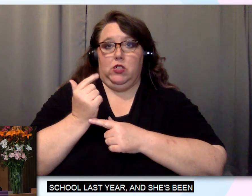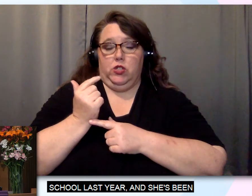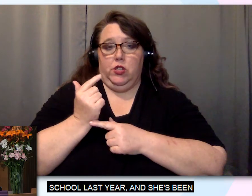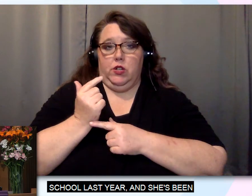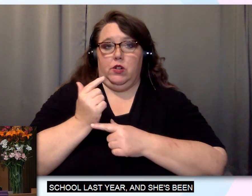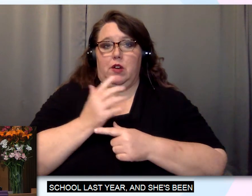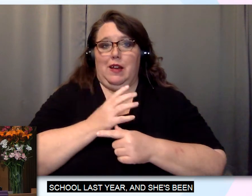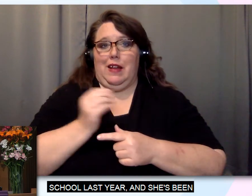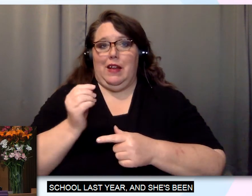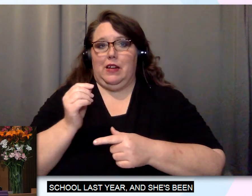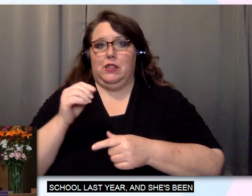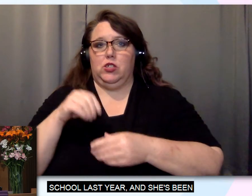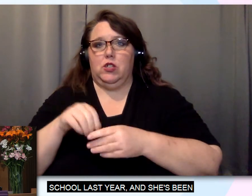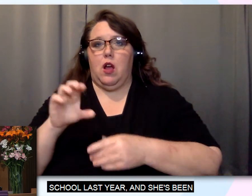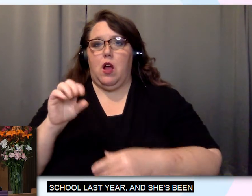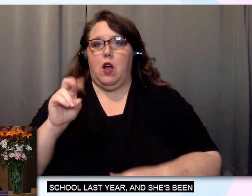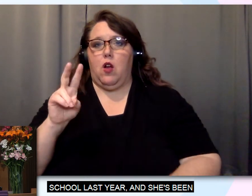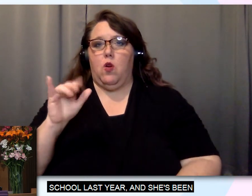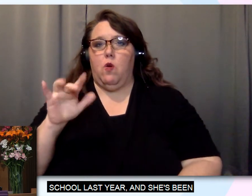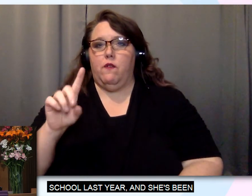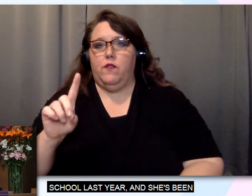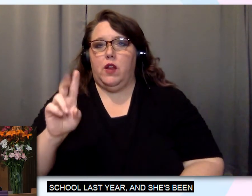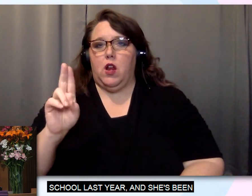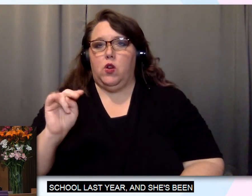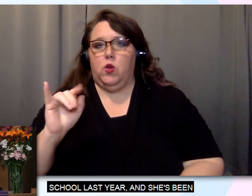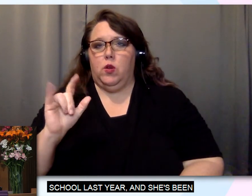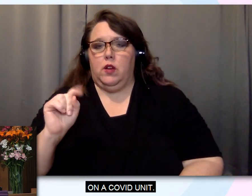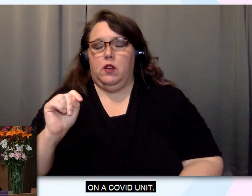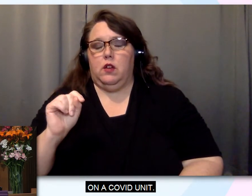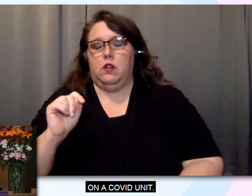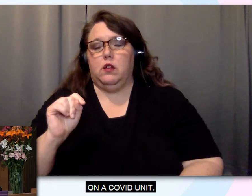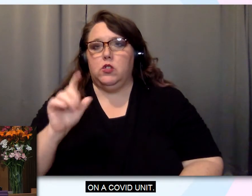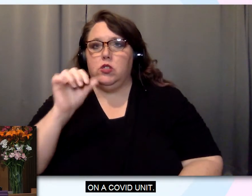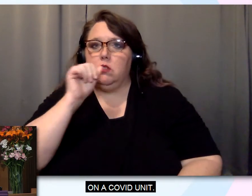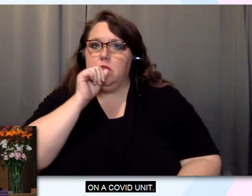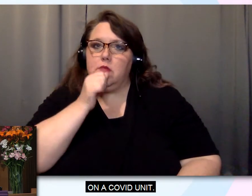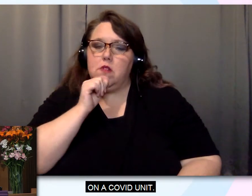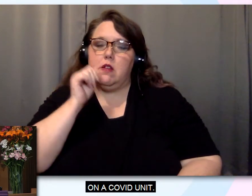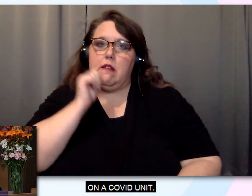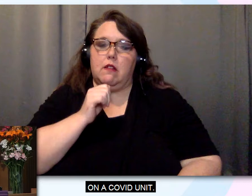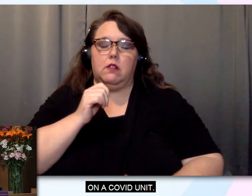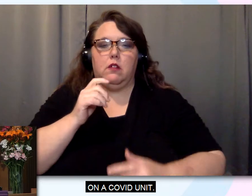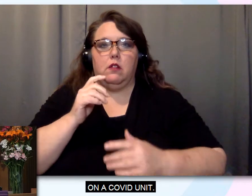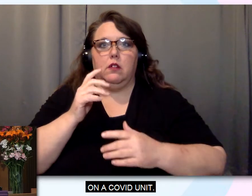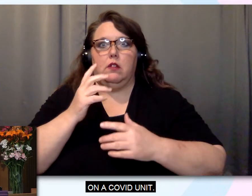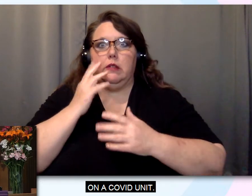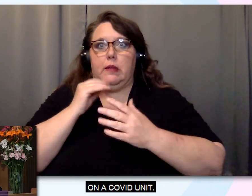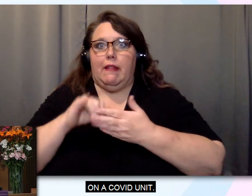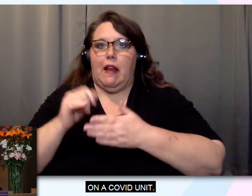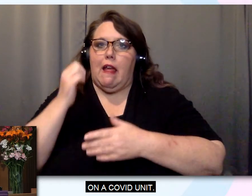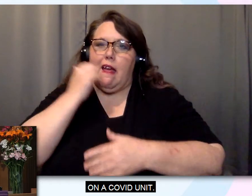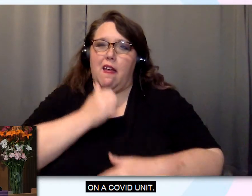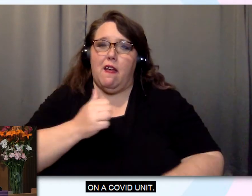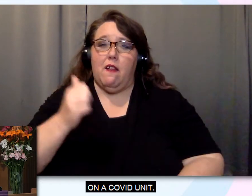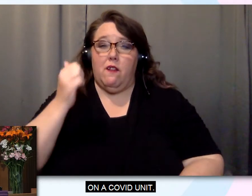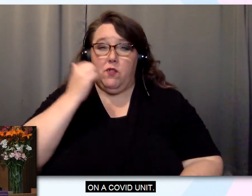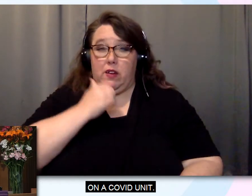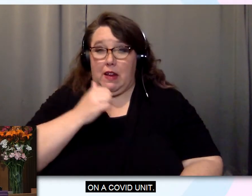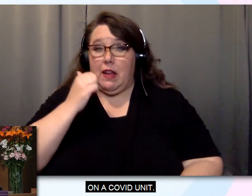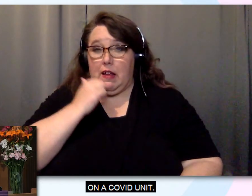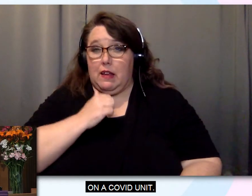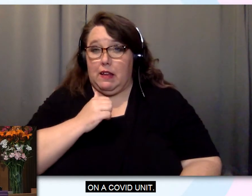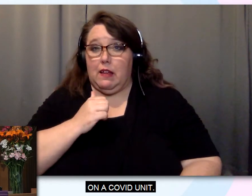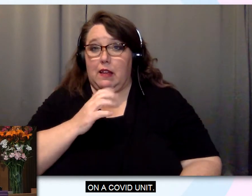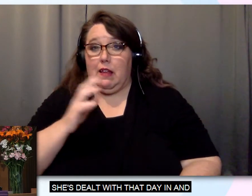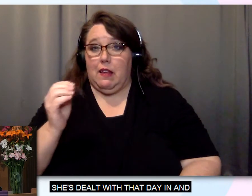nursing school last year, and she's been on a COVID unit. And she's dealt with that day in, day out.